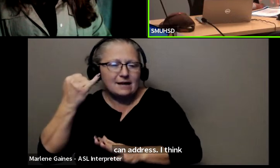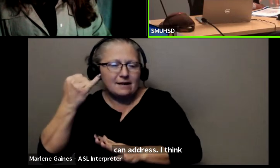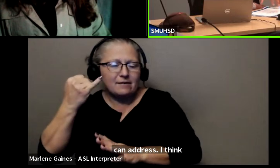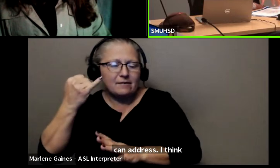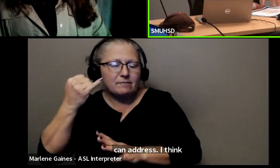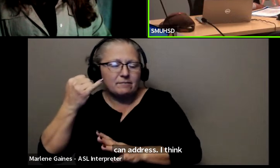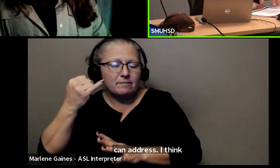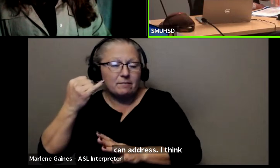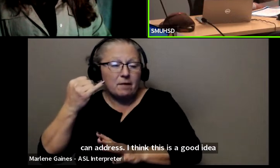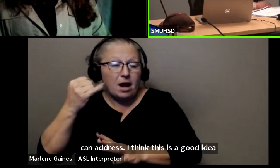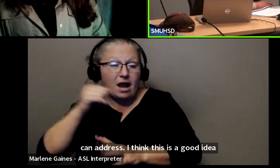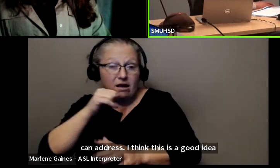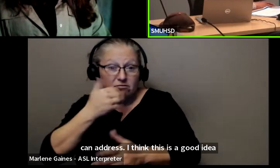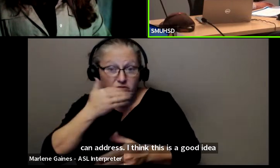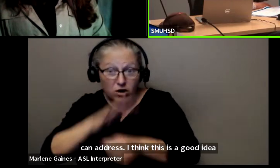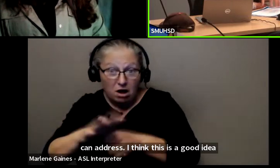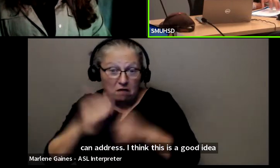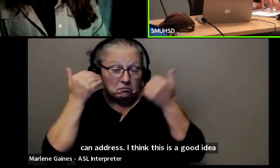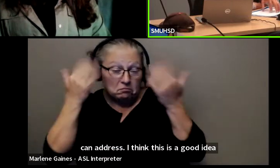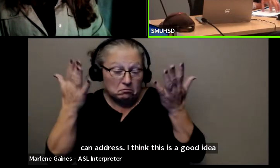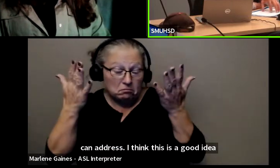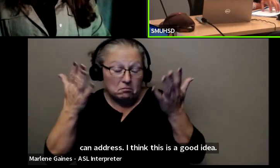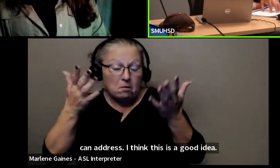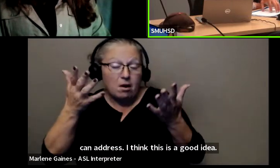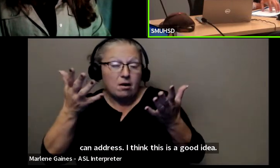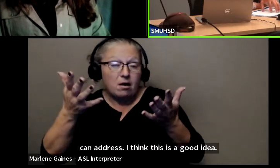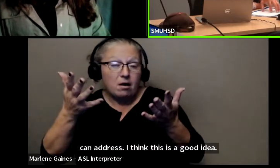it enough? I don't know.